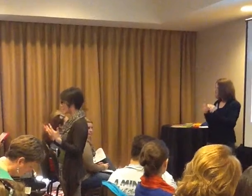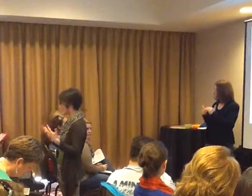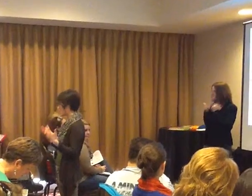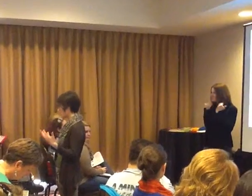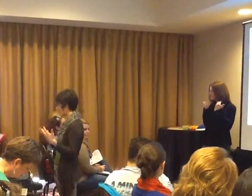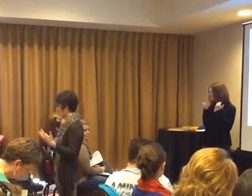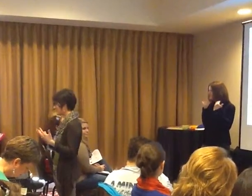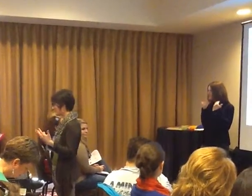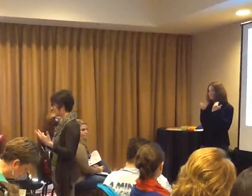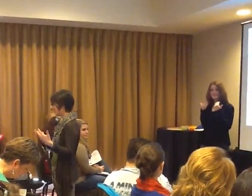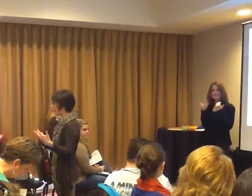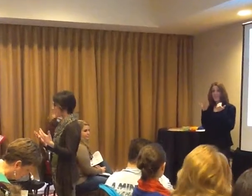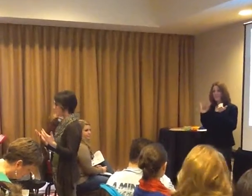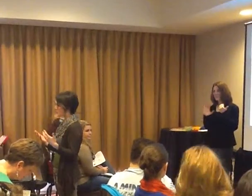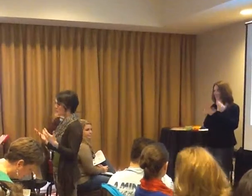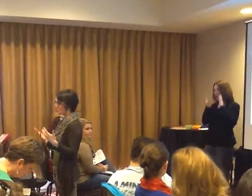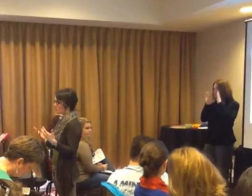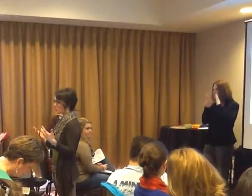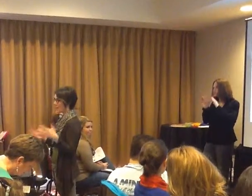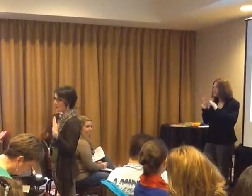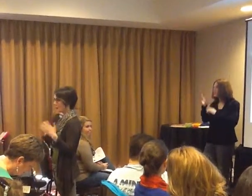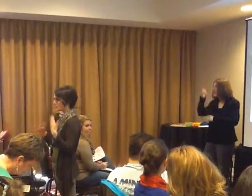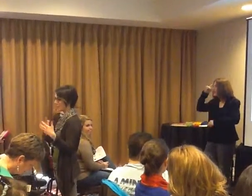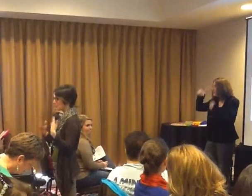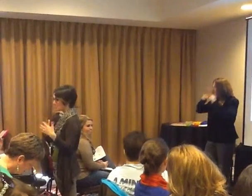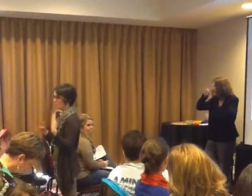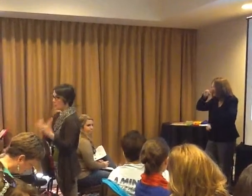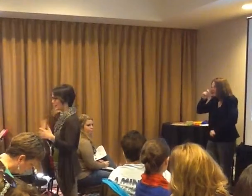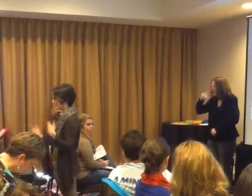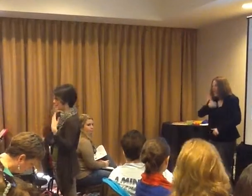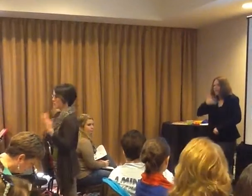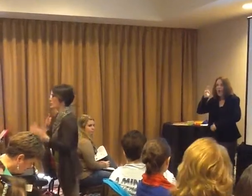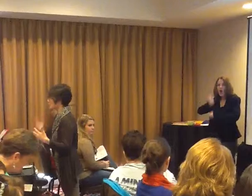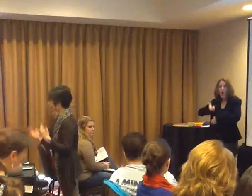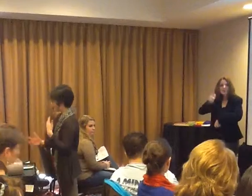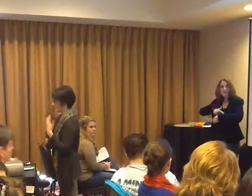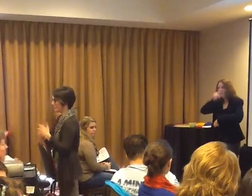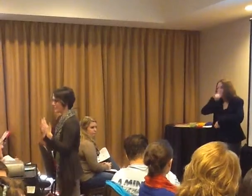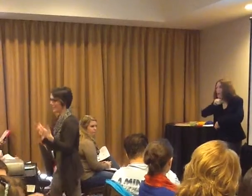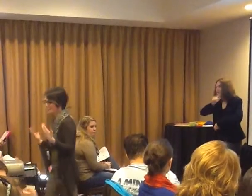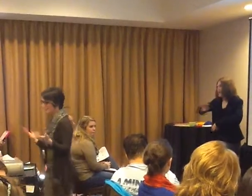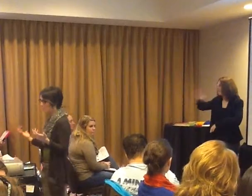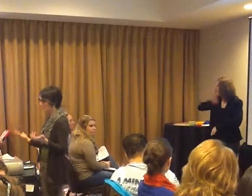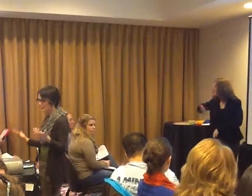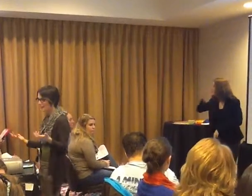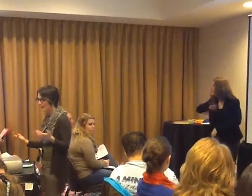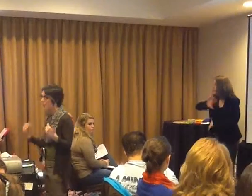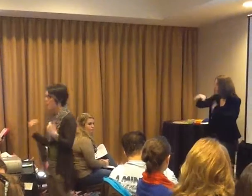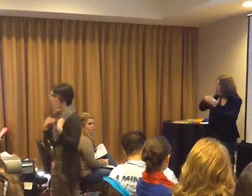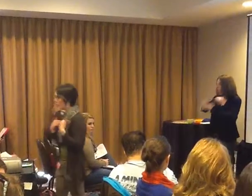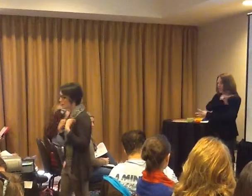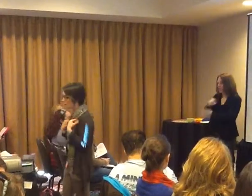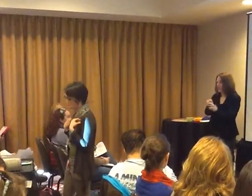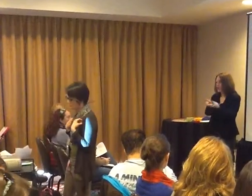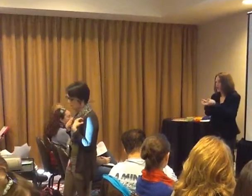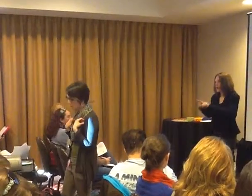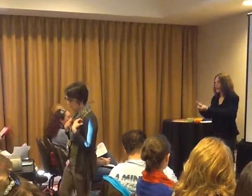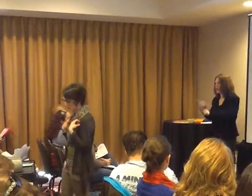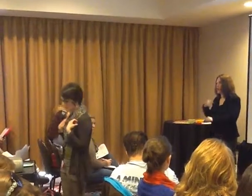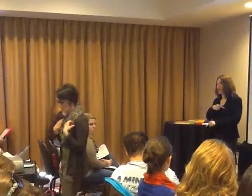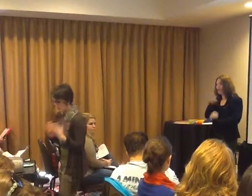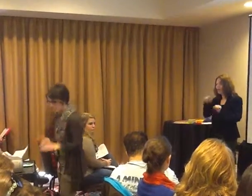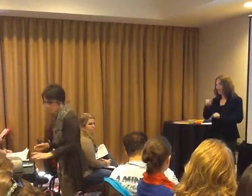sustained attention that we have. Imagine our kiddos who have a hard time coping and frustration and everything else compounded on that. We can only do it